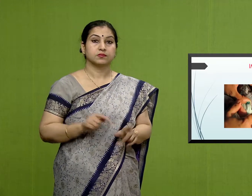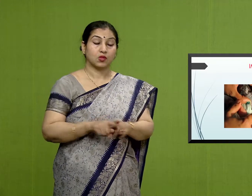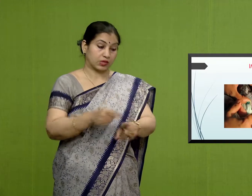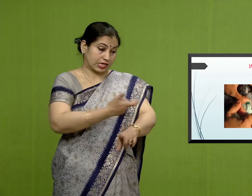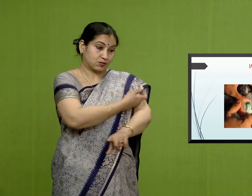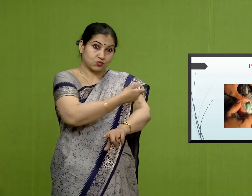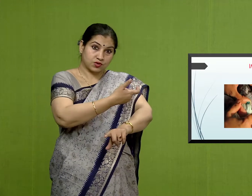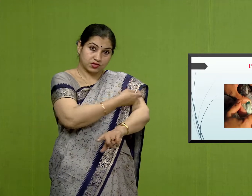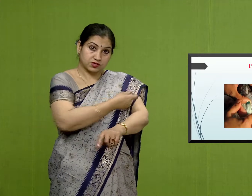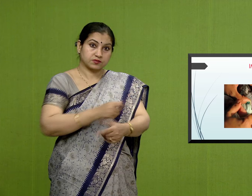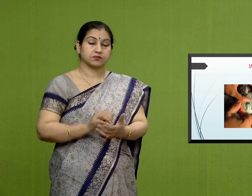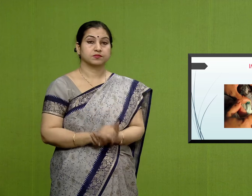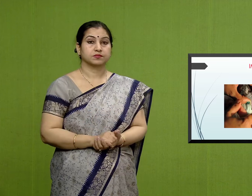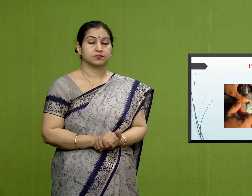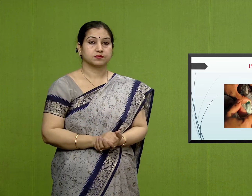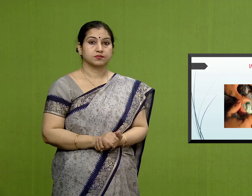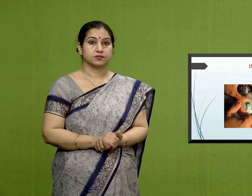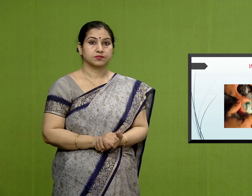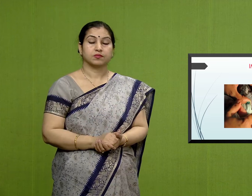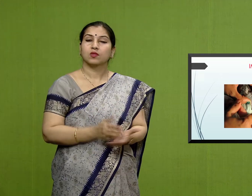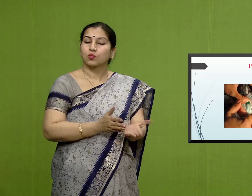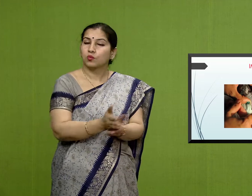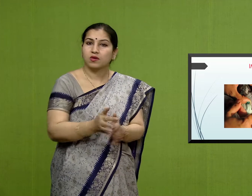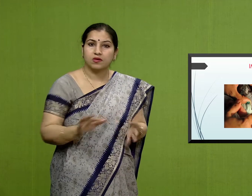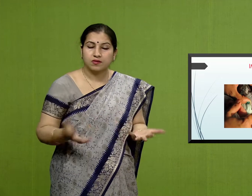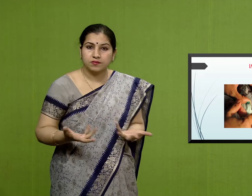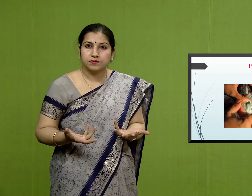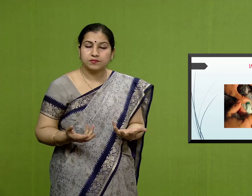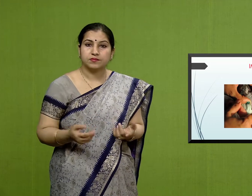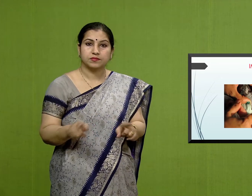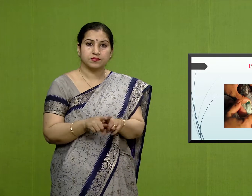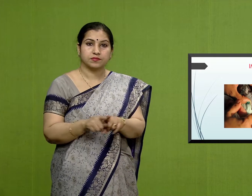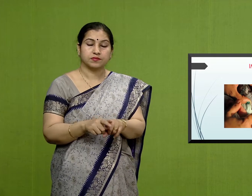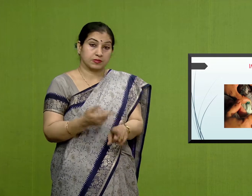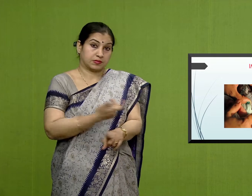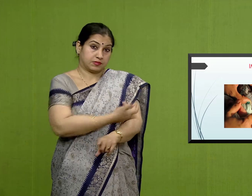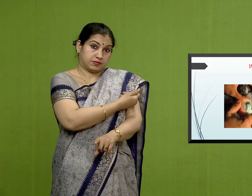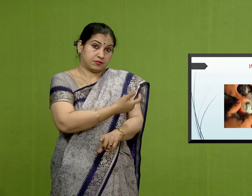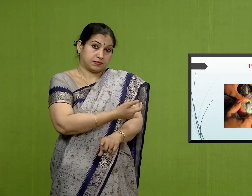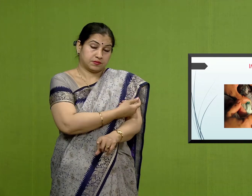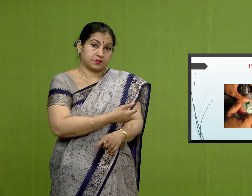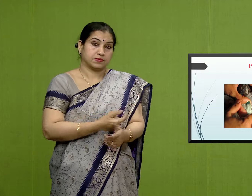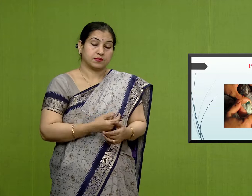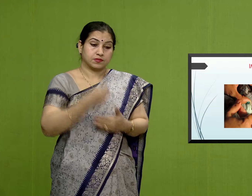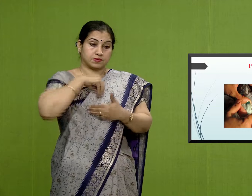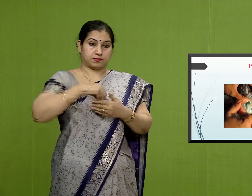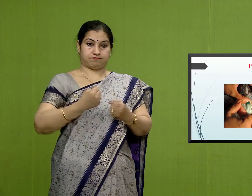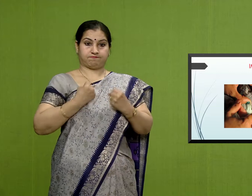Immunization. The process of inducing immunity to an